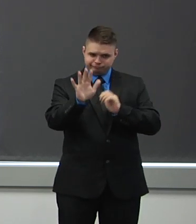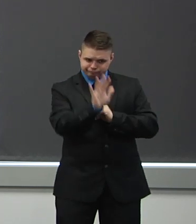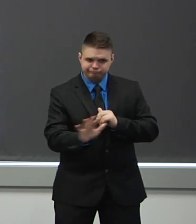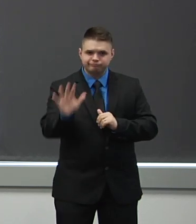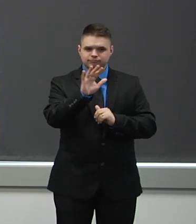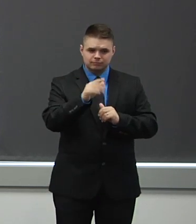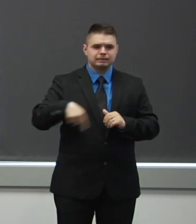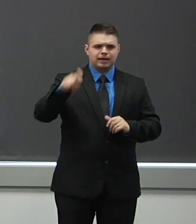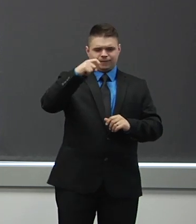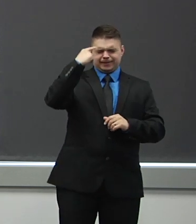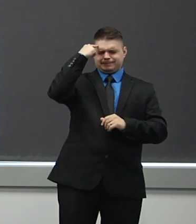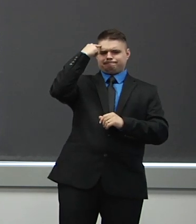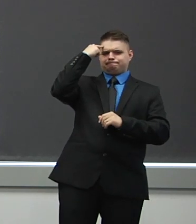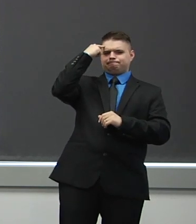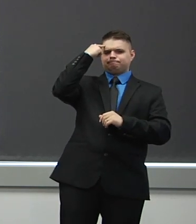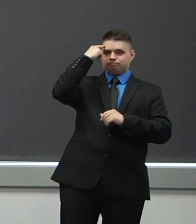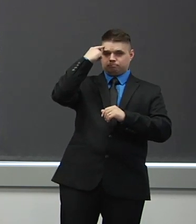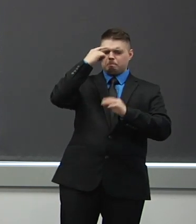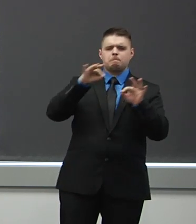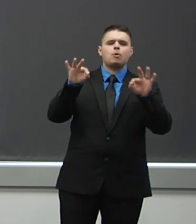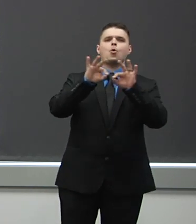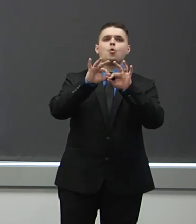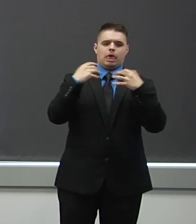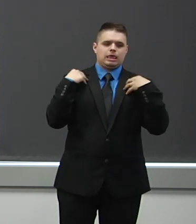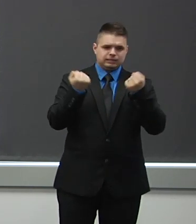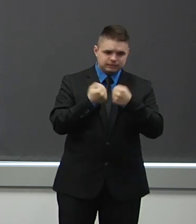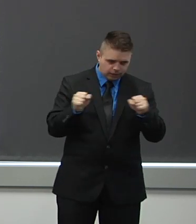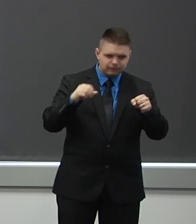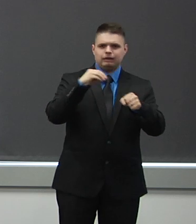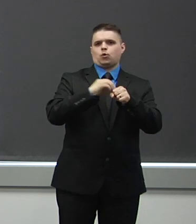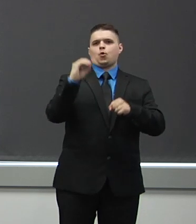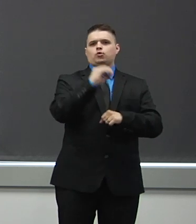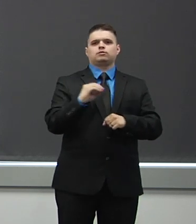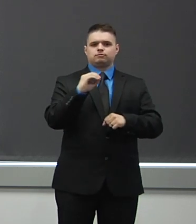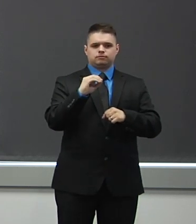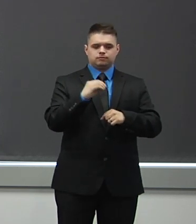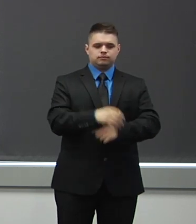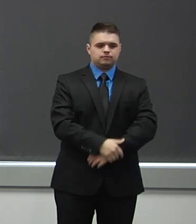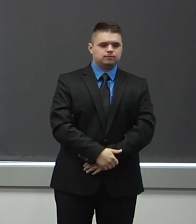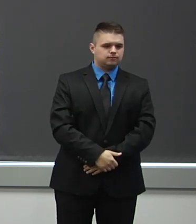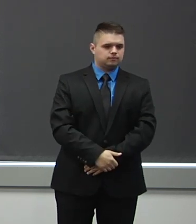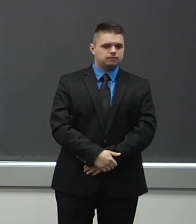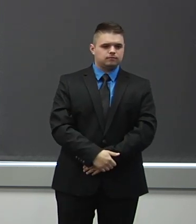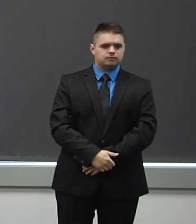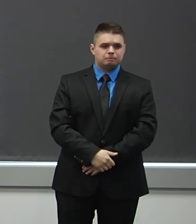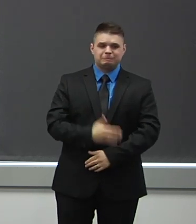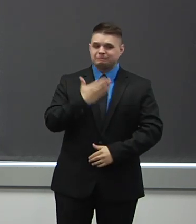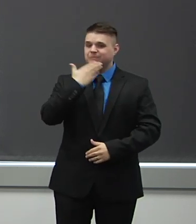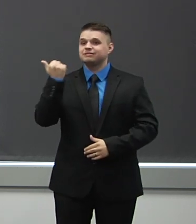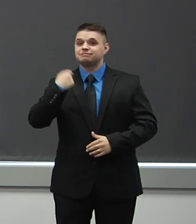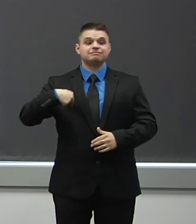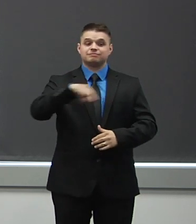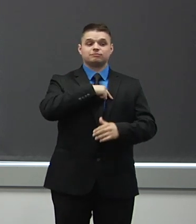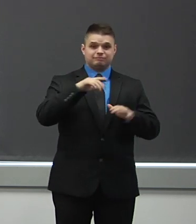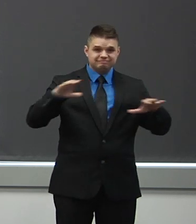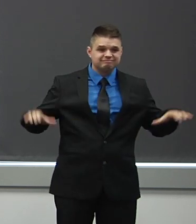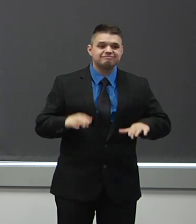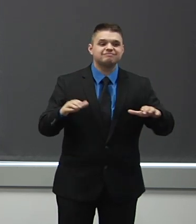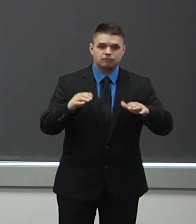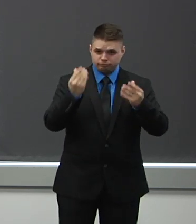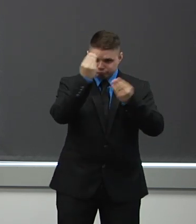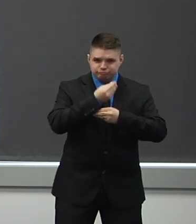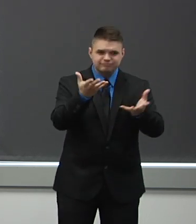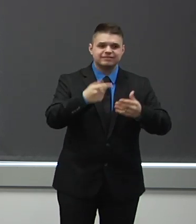single decision that I make. To the best of my ability, I also want to provide Oregonians with as much information